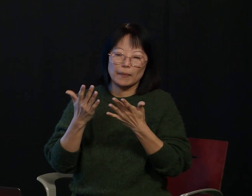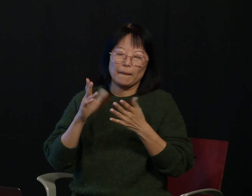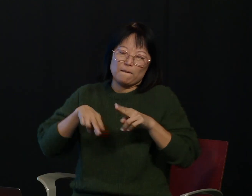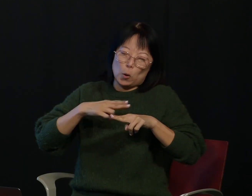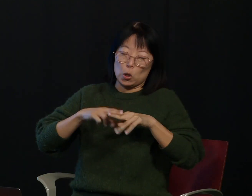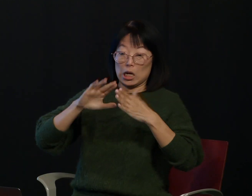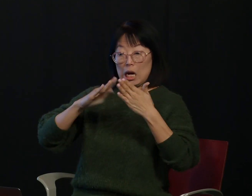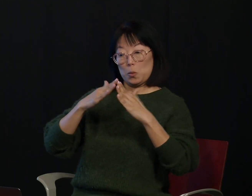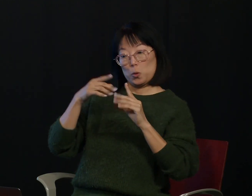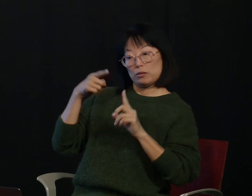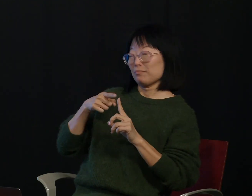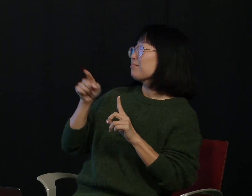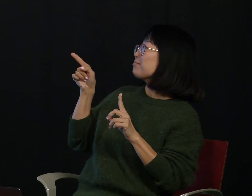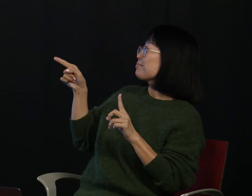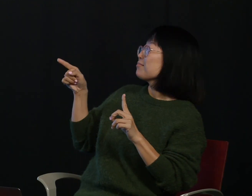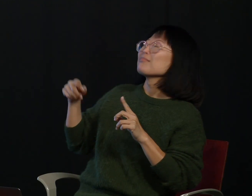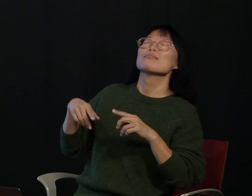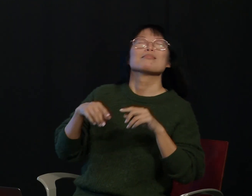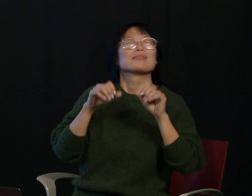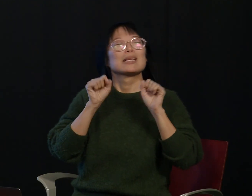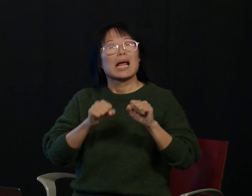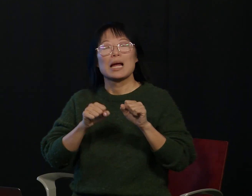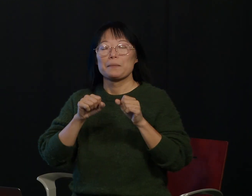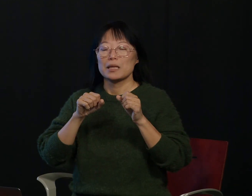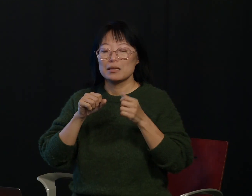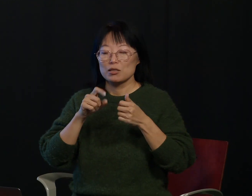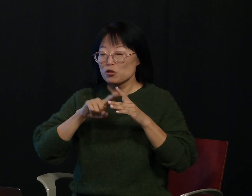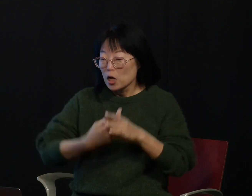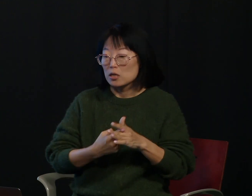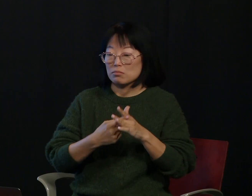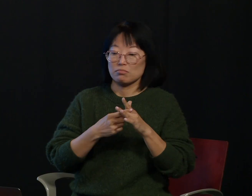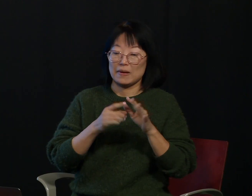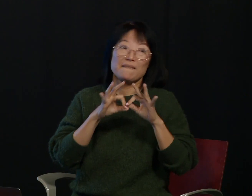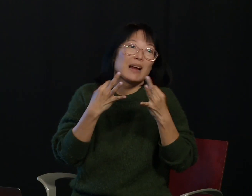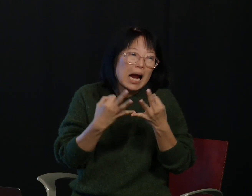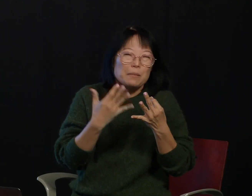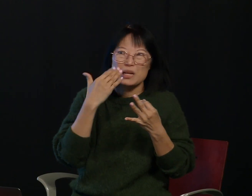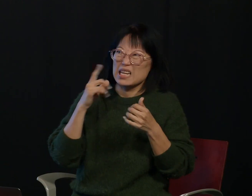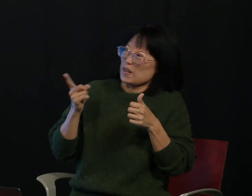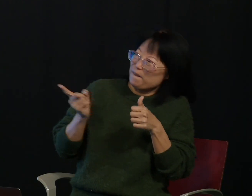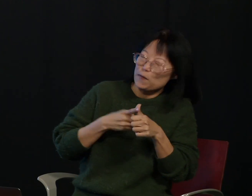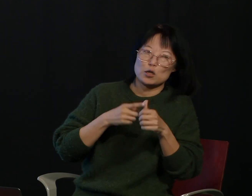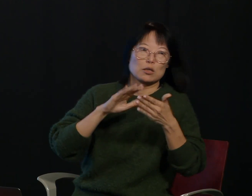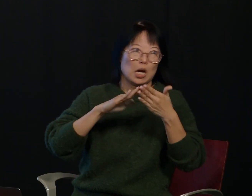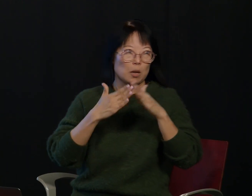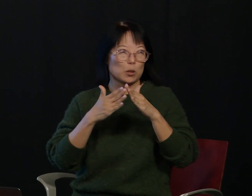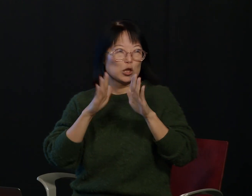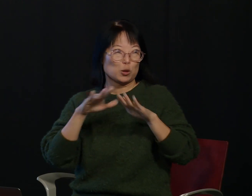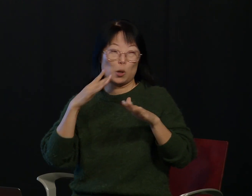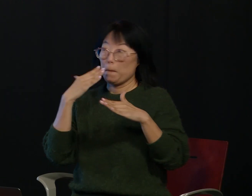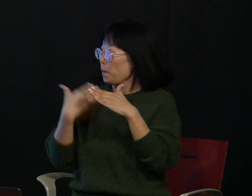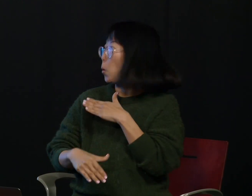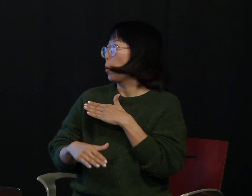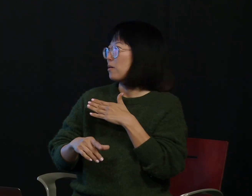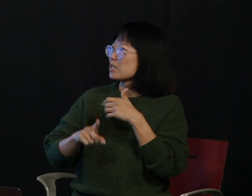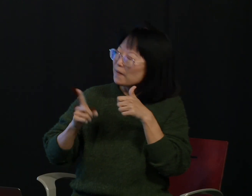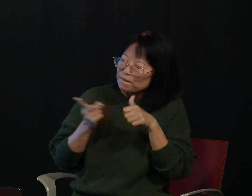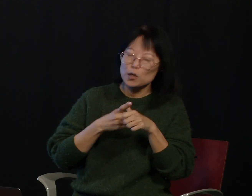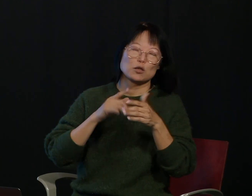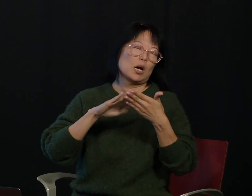The community can be a family. That's probably the first community that we are part of.